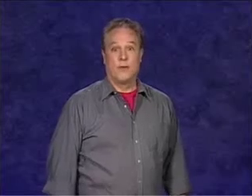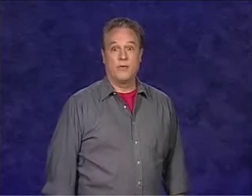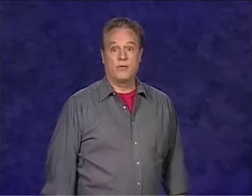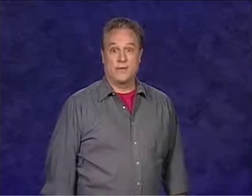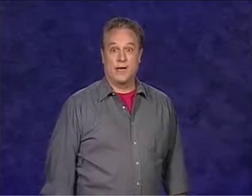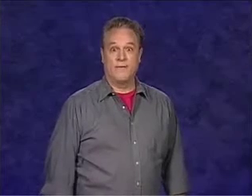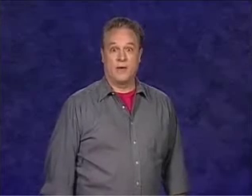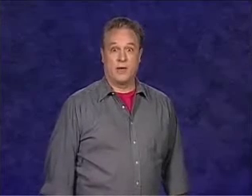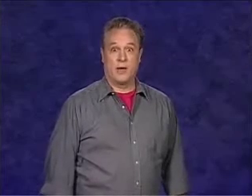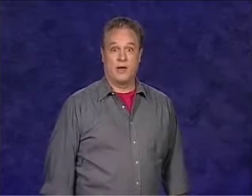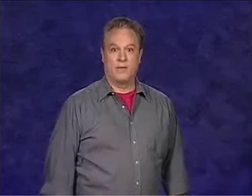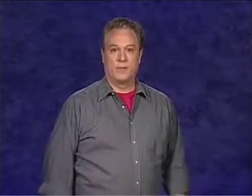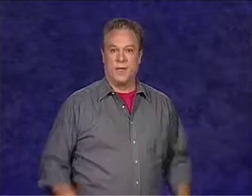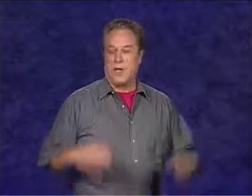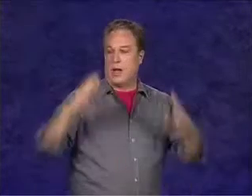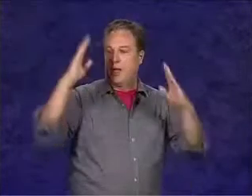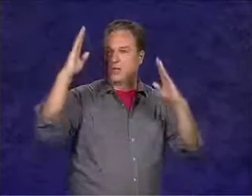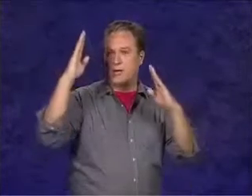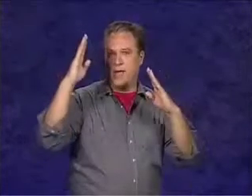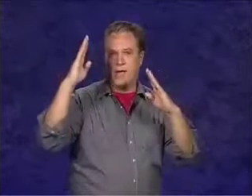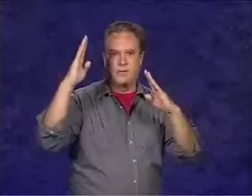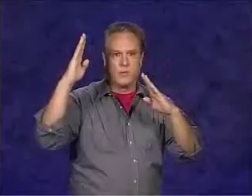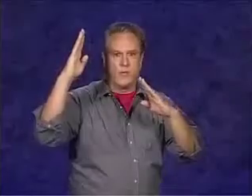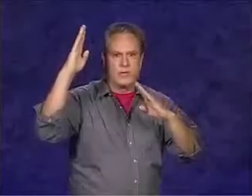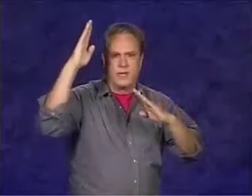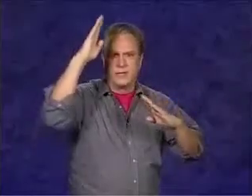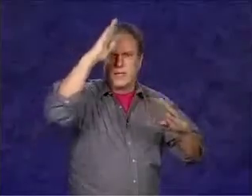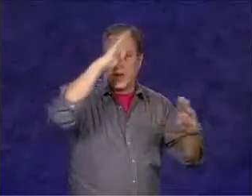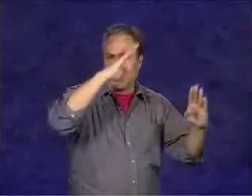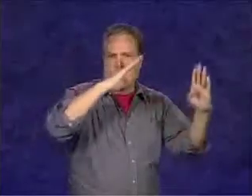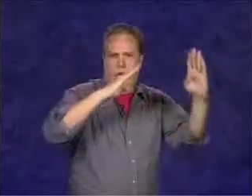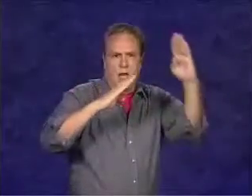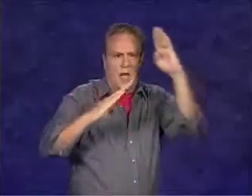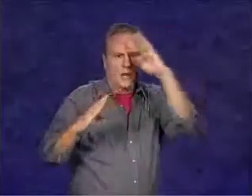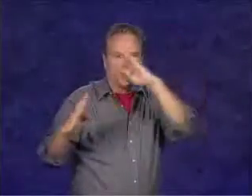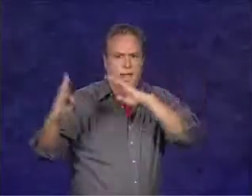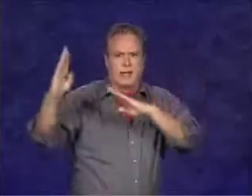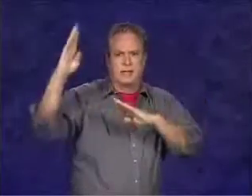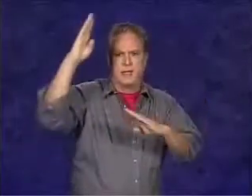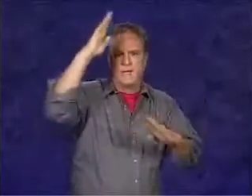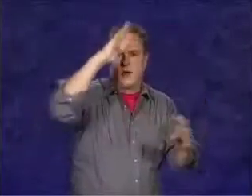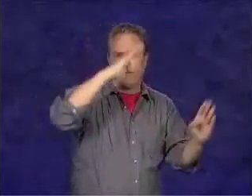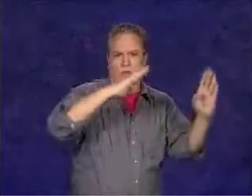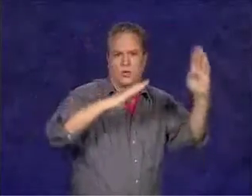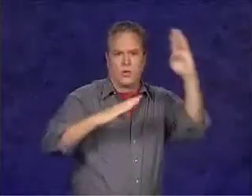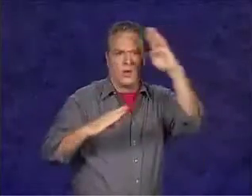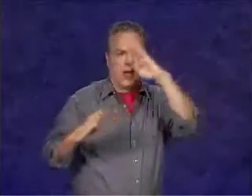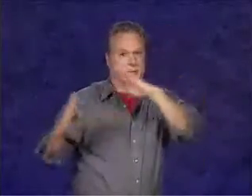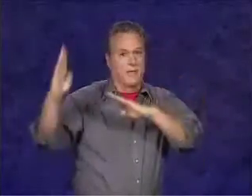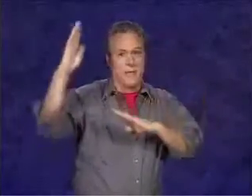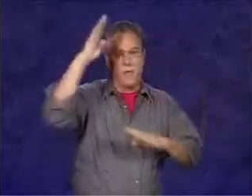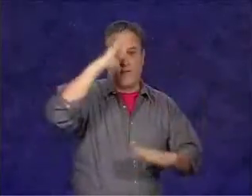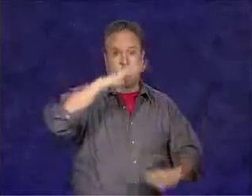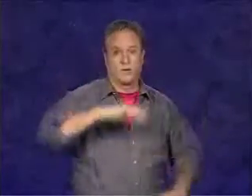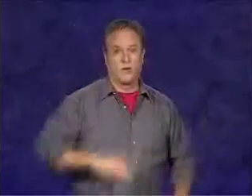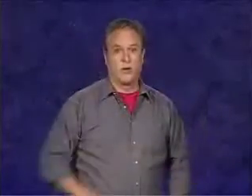Remember the sign for dark? Let your hands represent dark clouds passing in front of you as a metaphor for